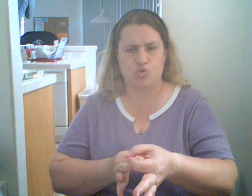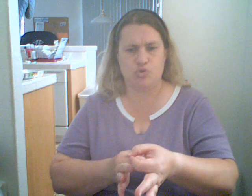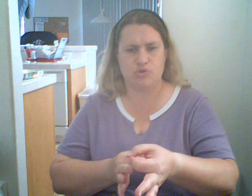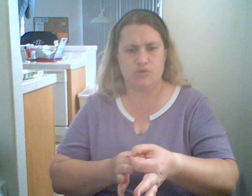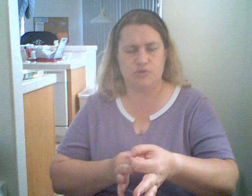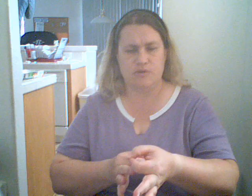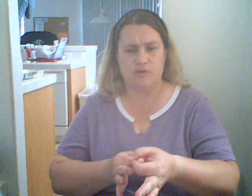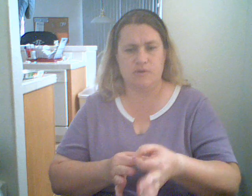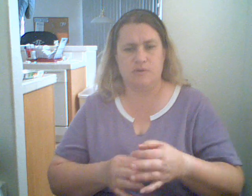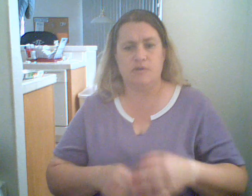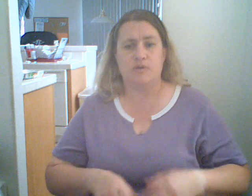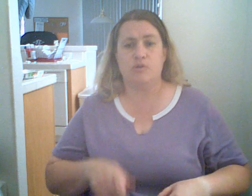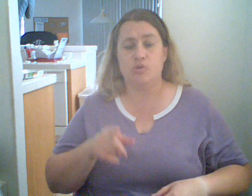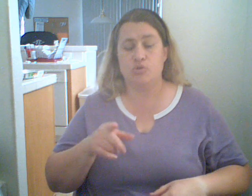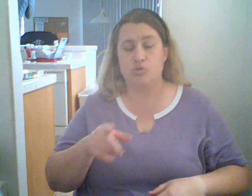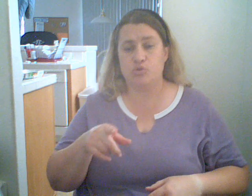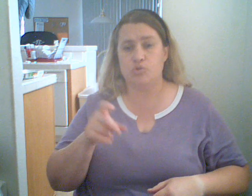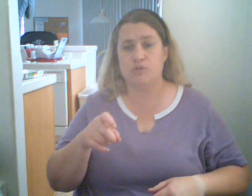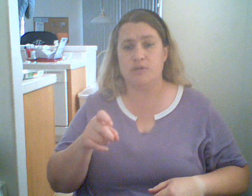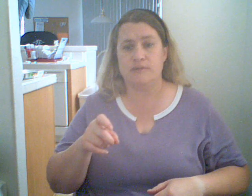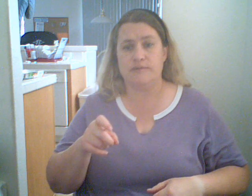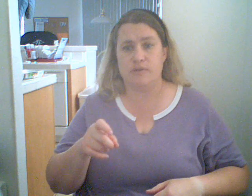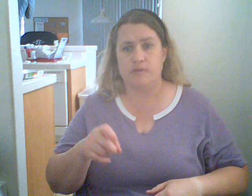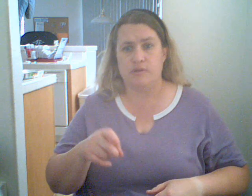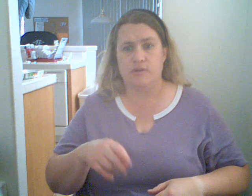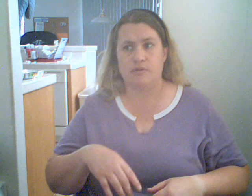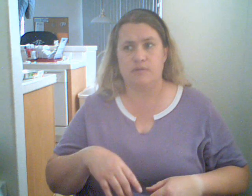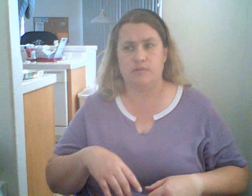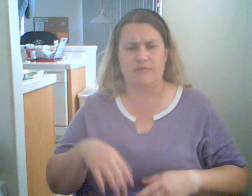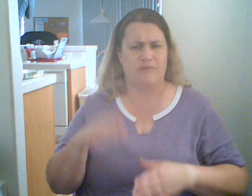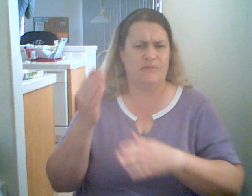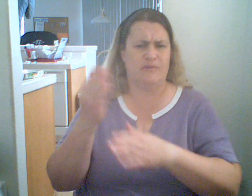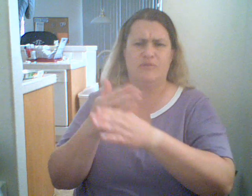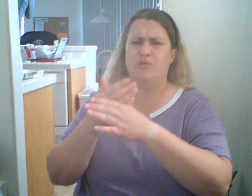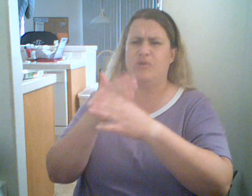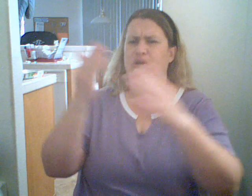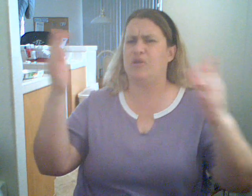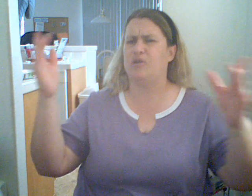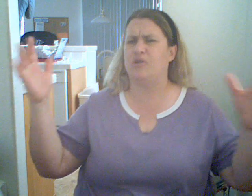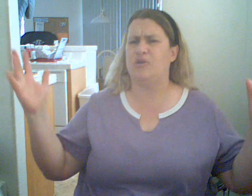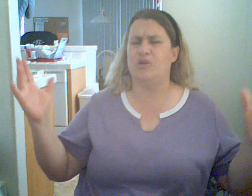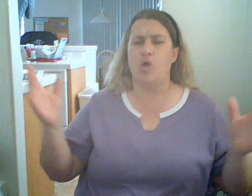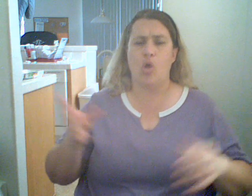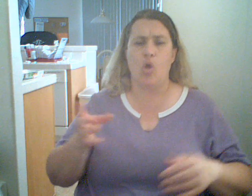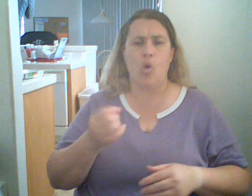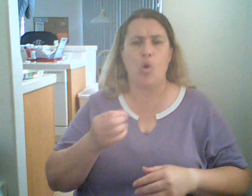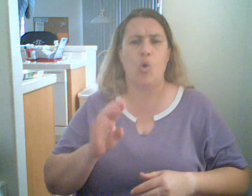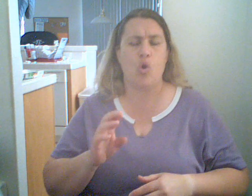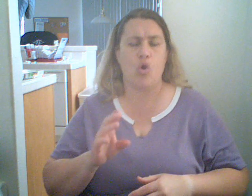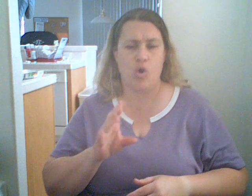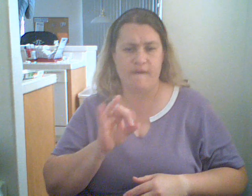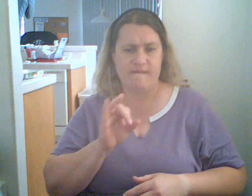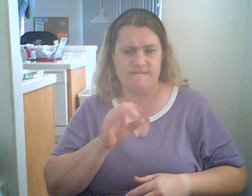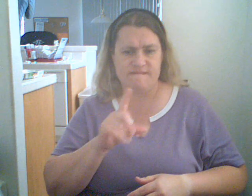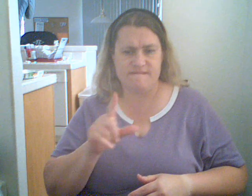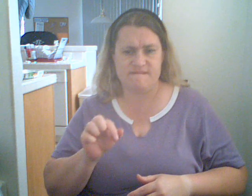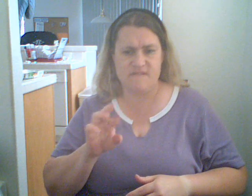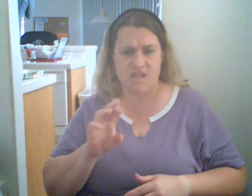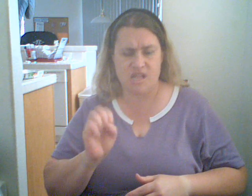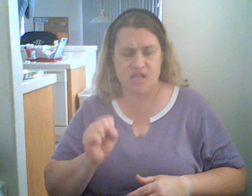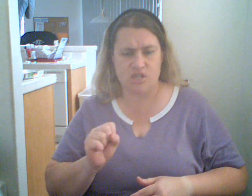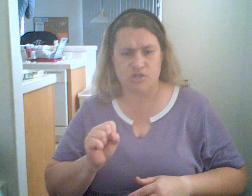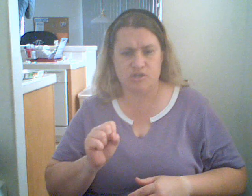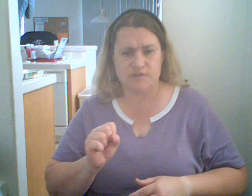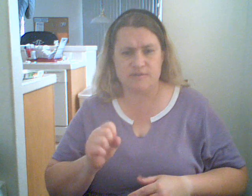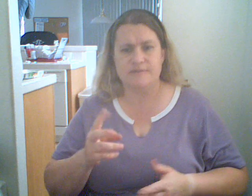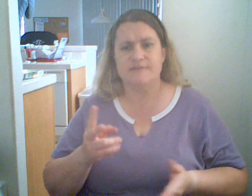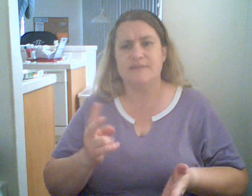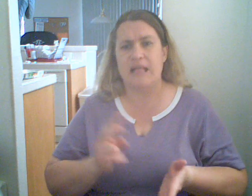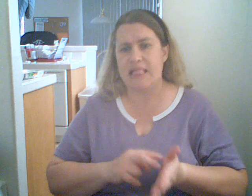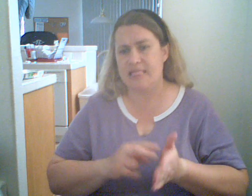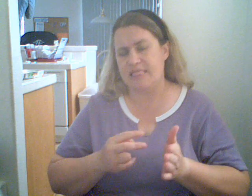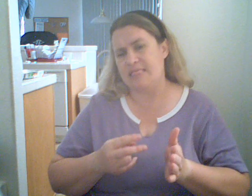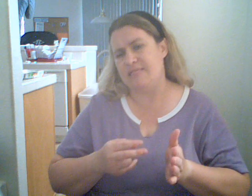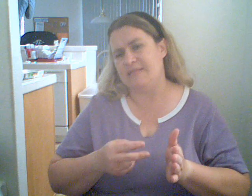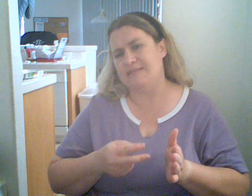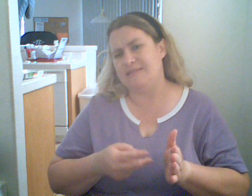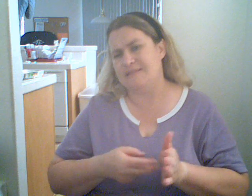to minimize distracting mannerisms or fillers. We know what fillers are when we're speaking, right? Such as